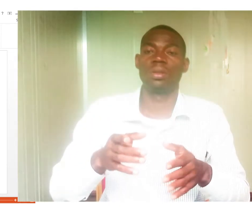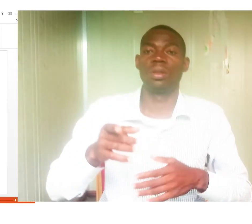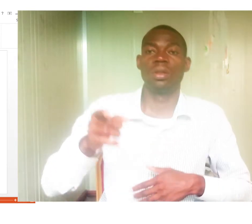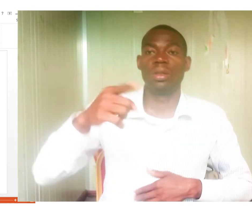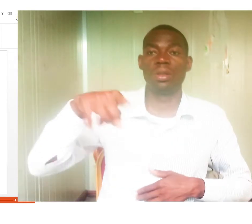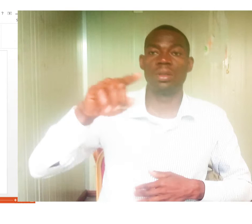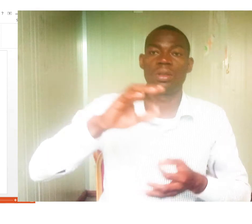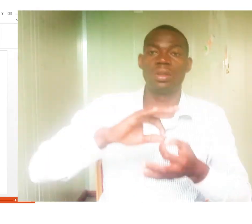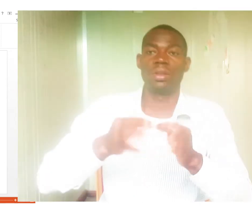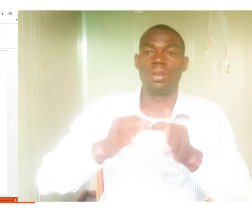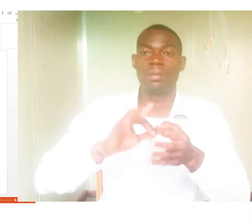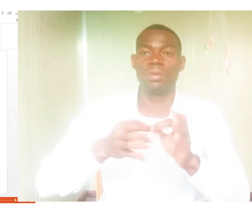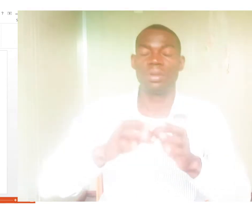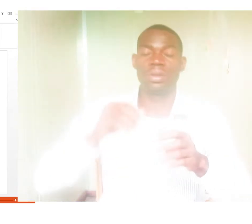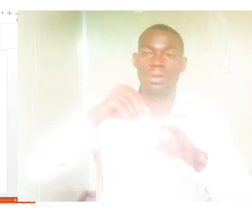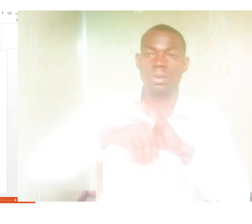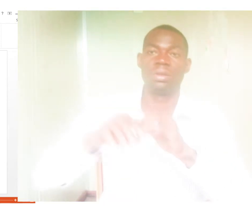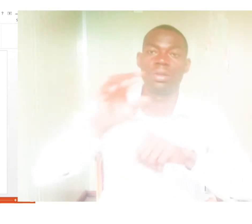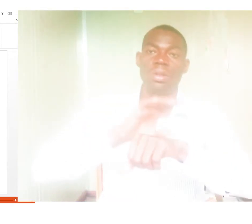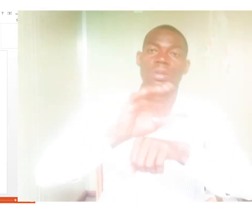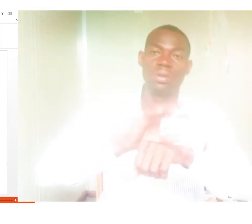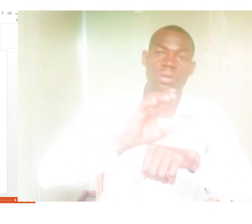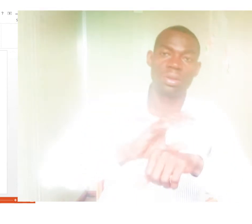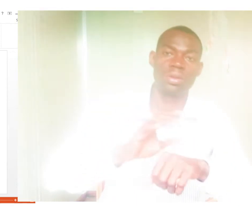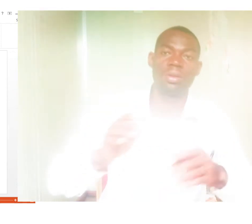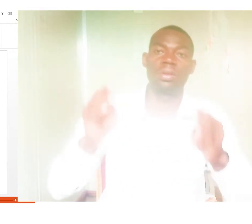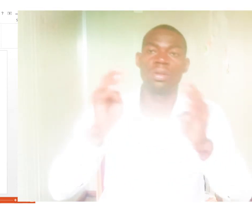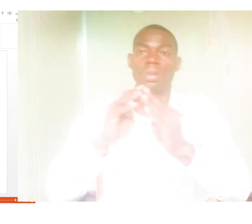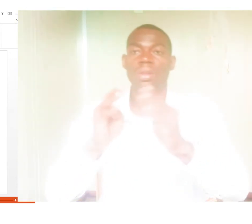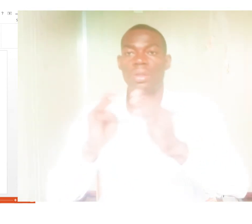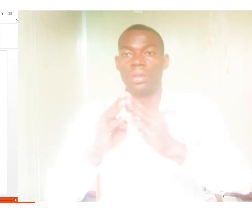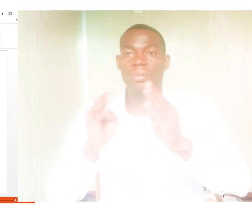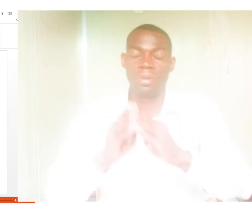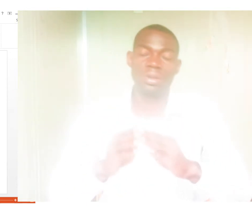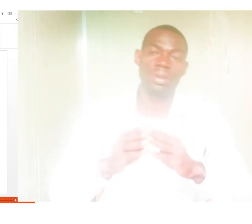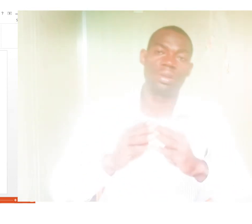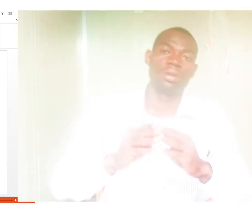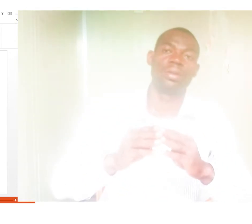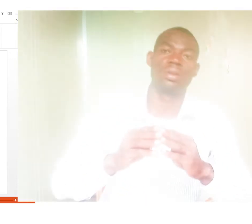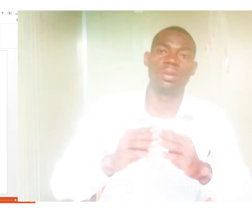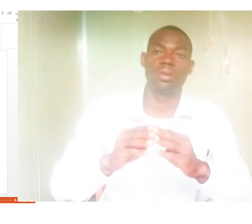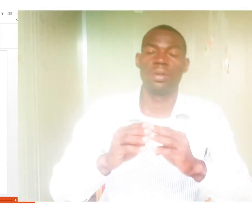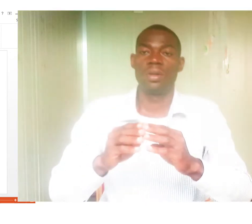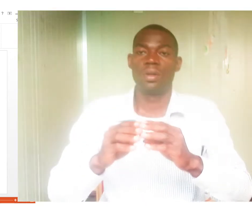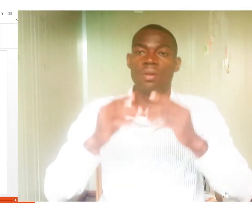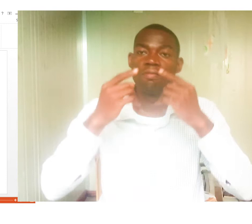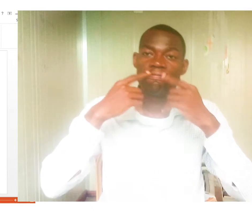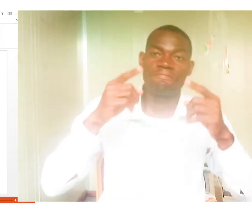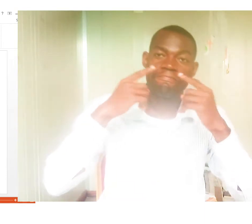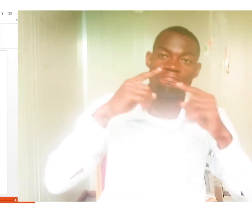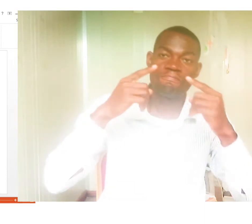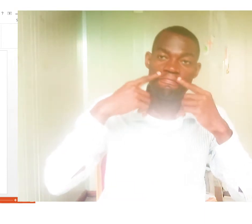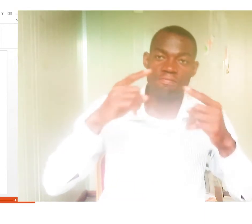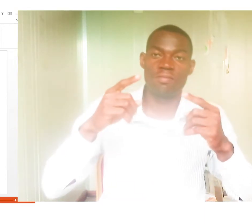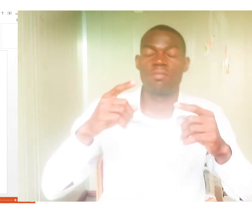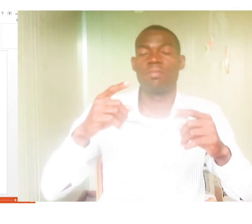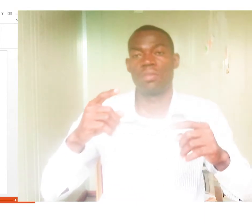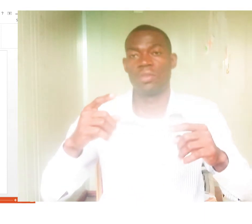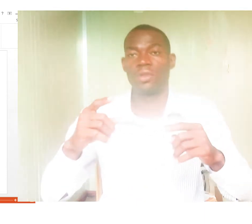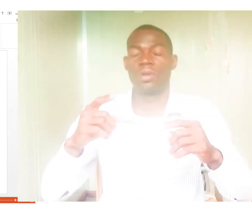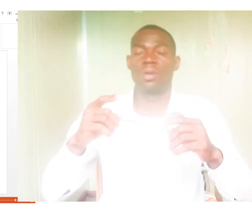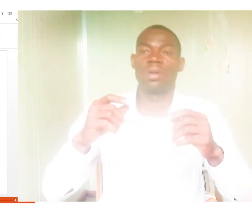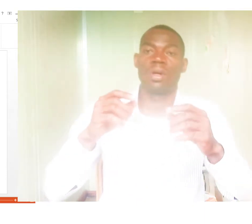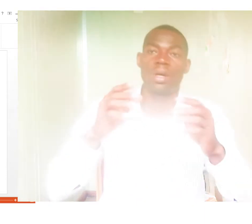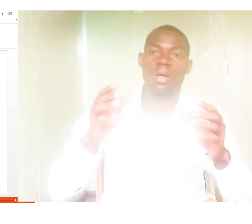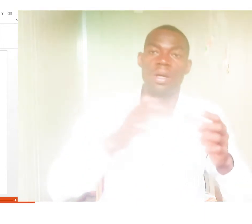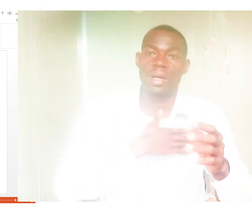interpreting in churches, meetings, broadcasting stations, and as well